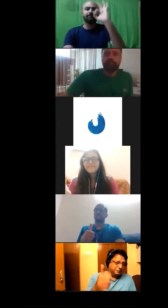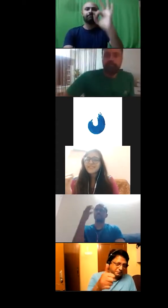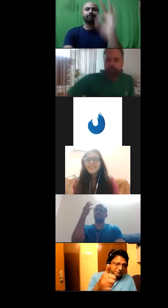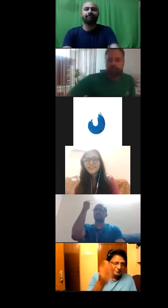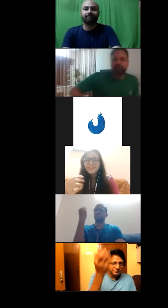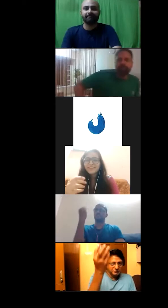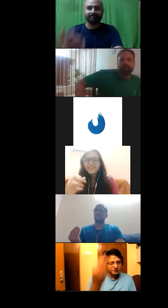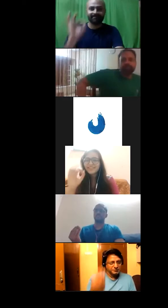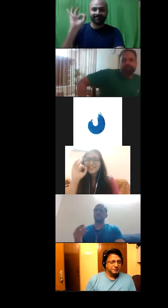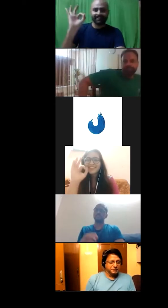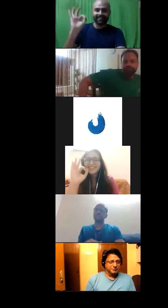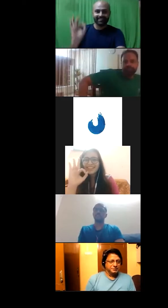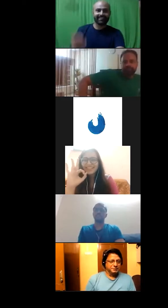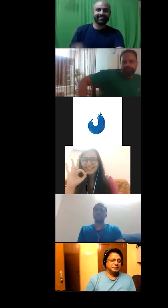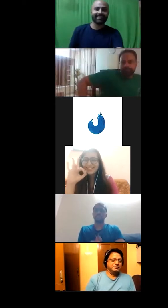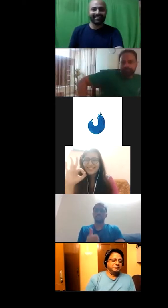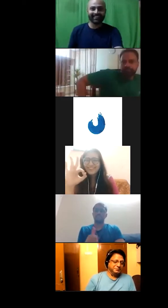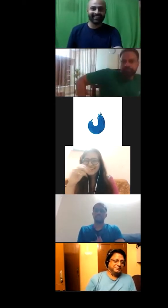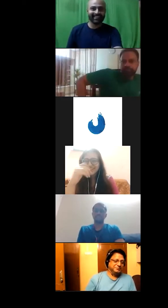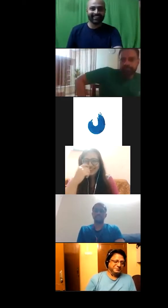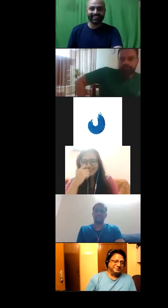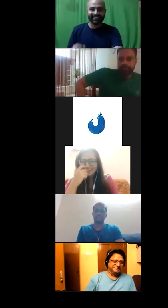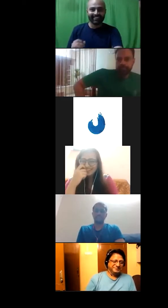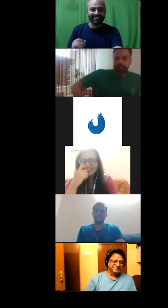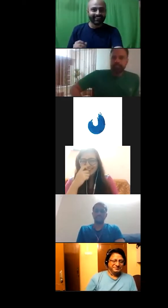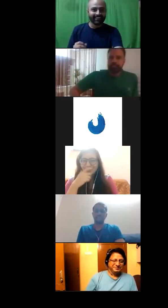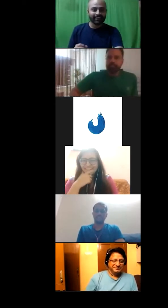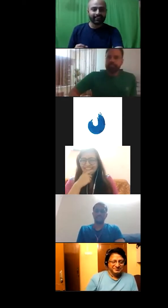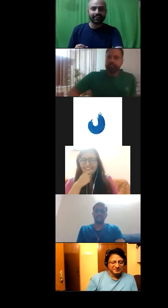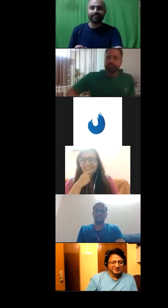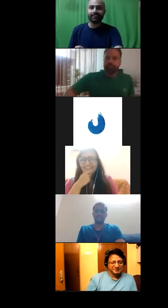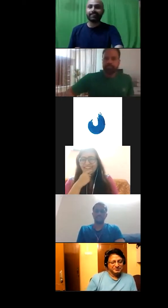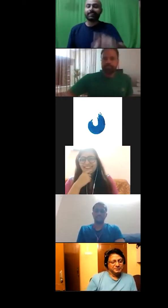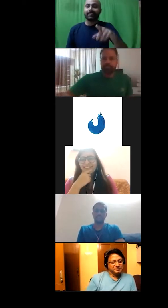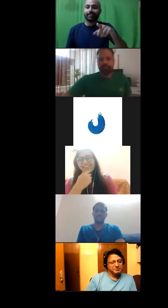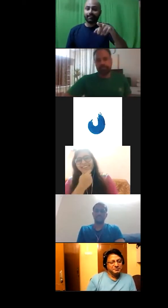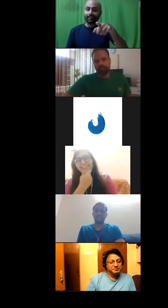Yes. Great. Perfect.